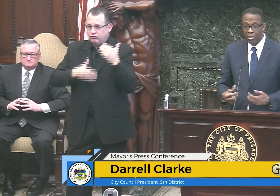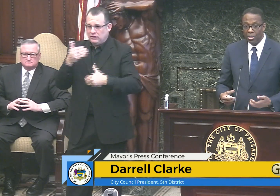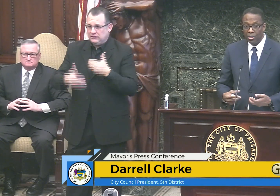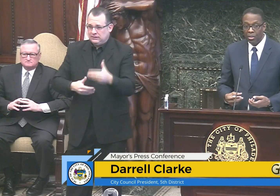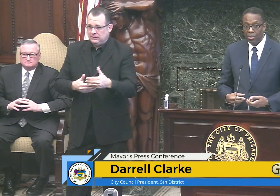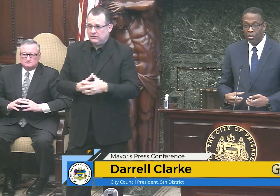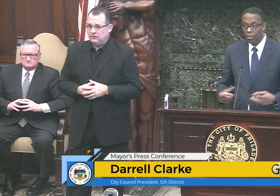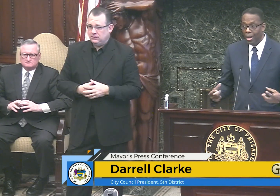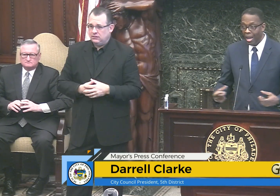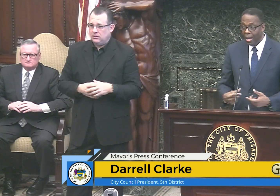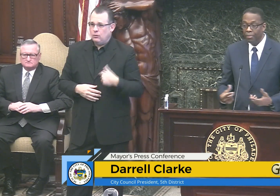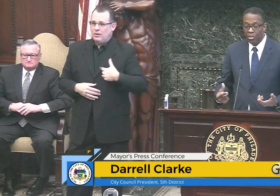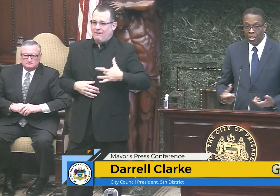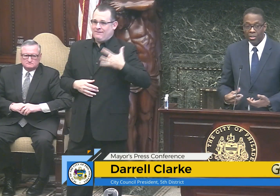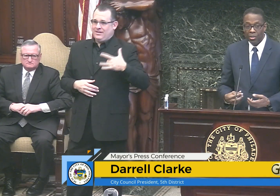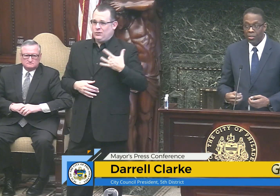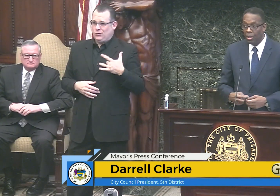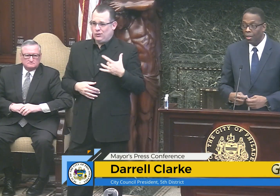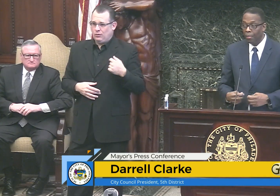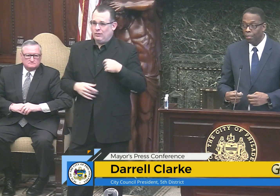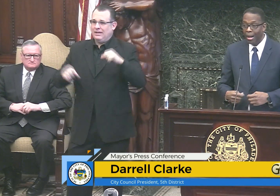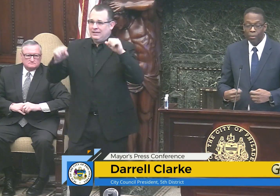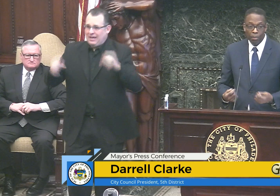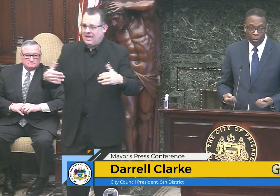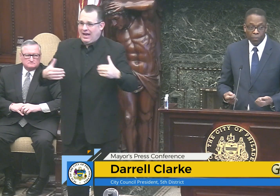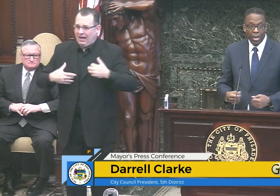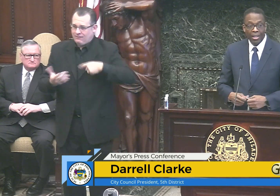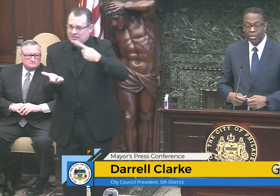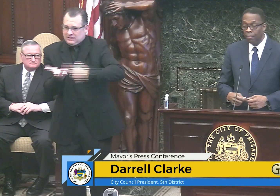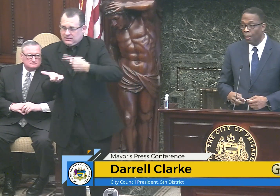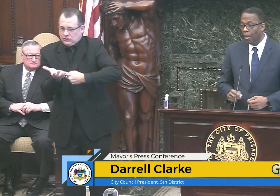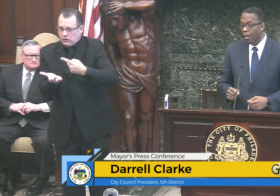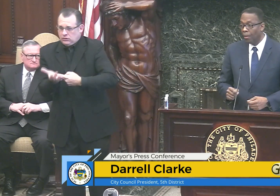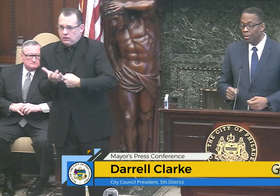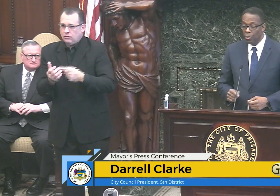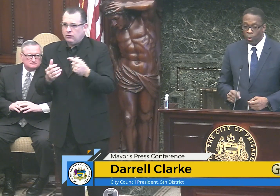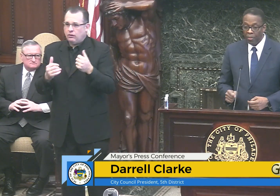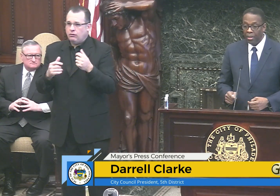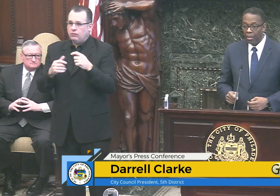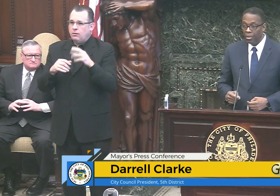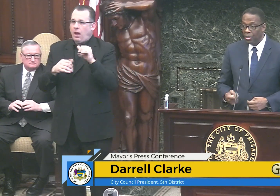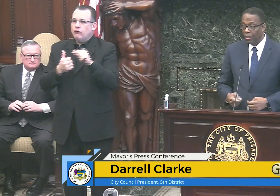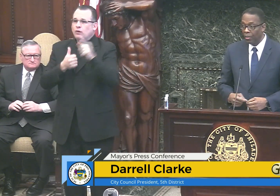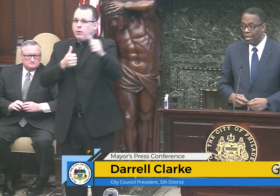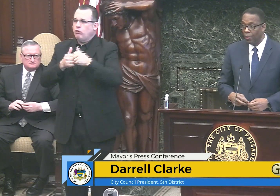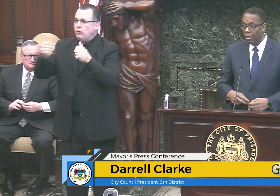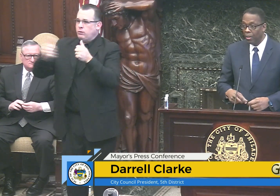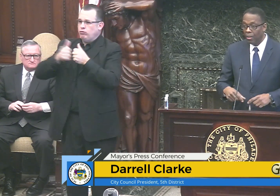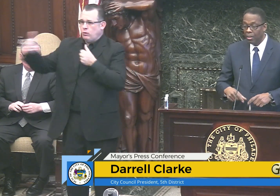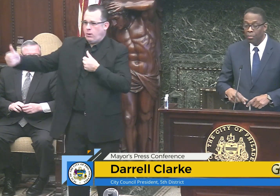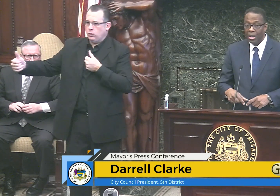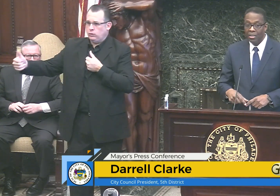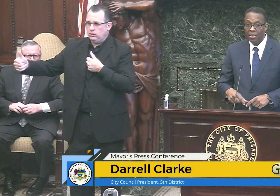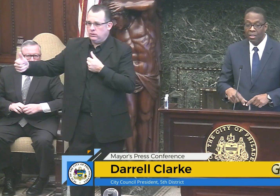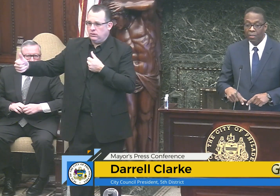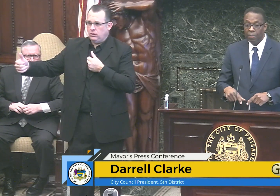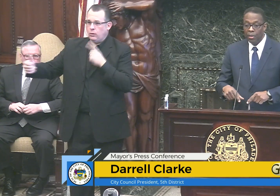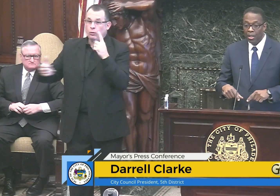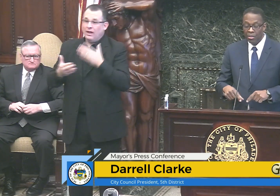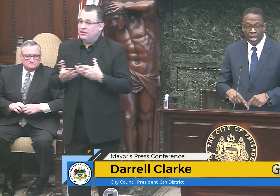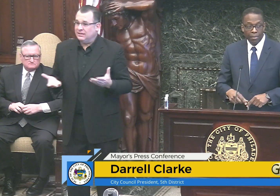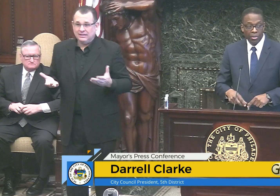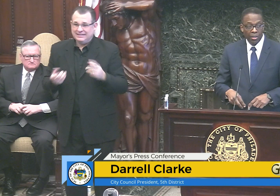be in a position to have discussions by remote fashion. There is one thing in particular that we are in the process